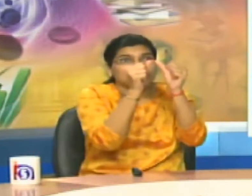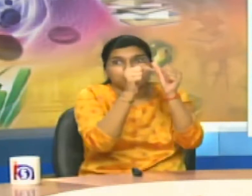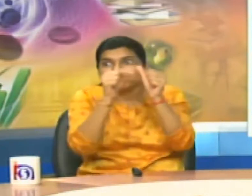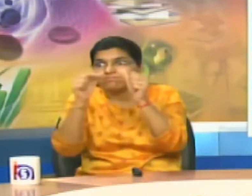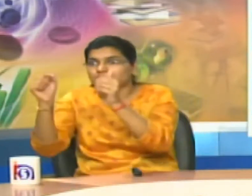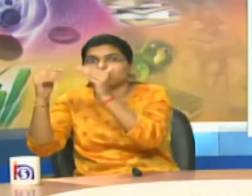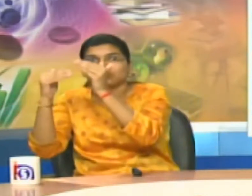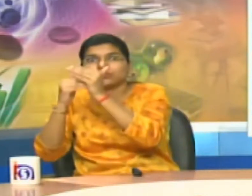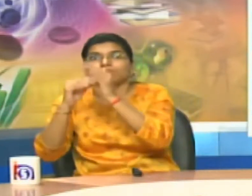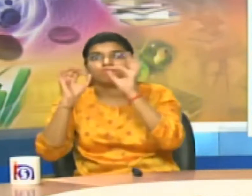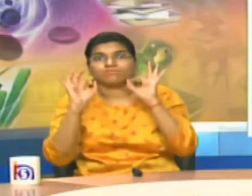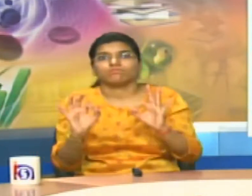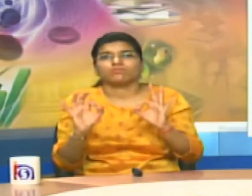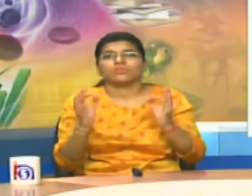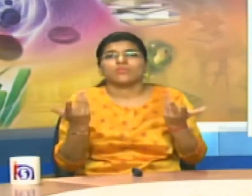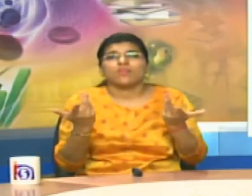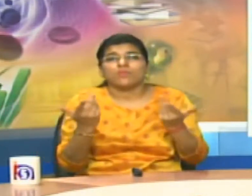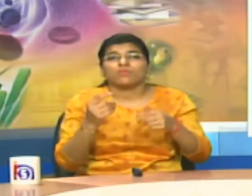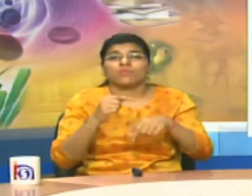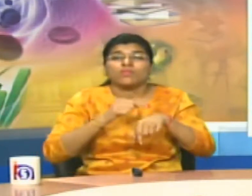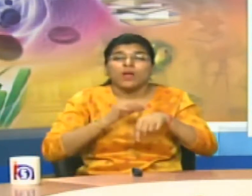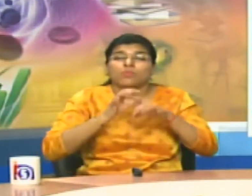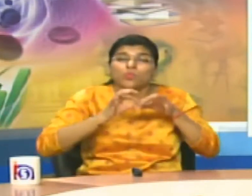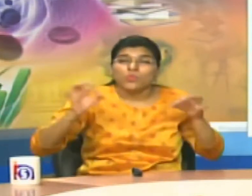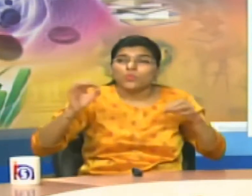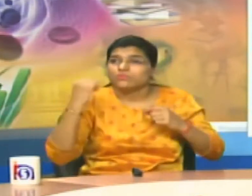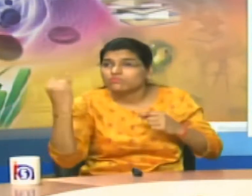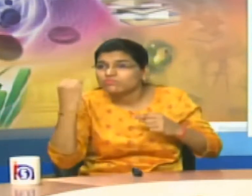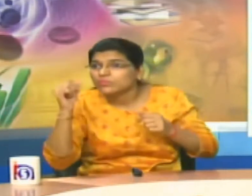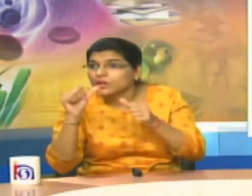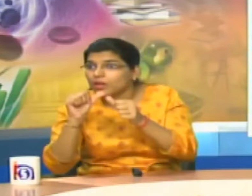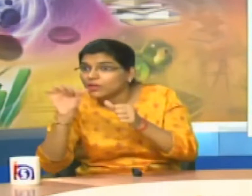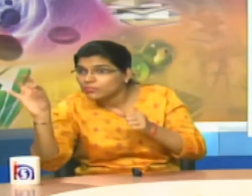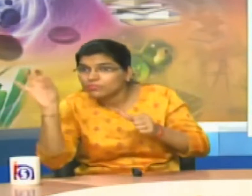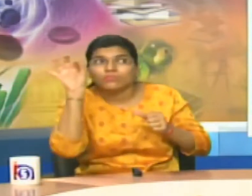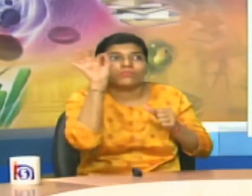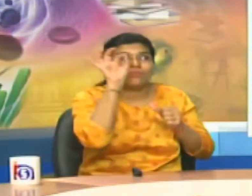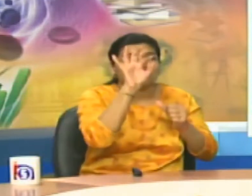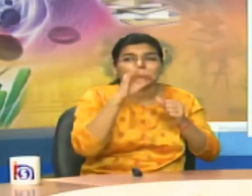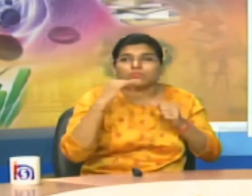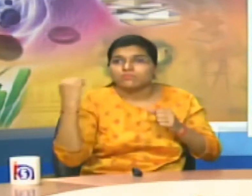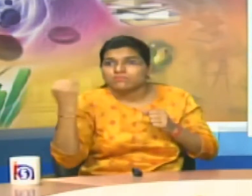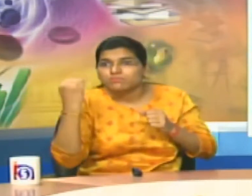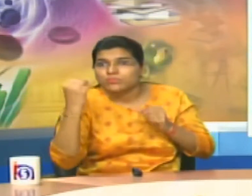If there is a unorganized list that you can arrange,